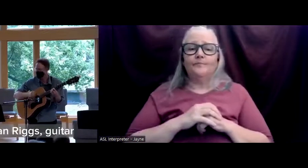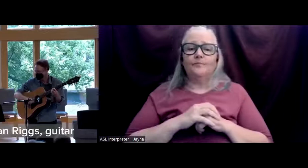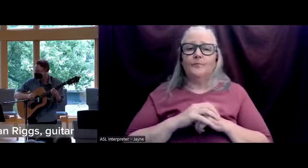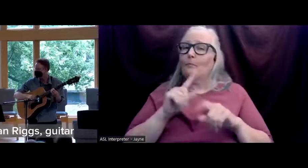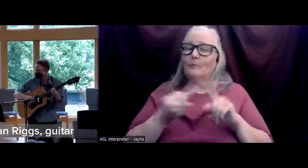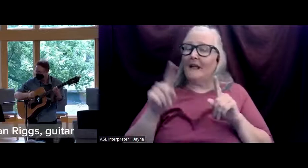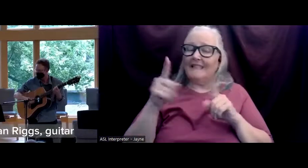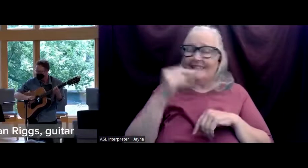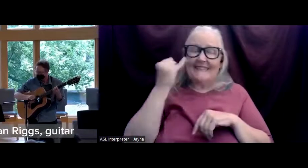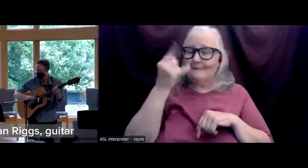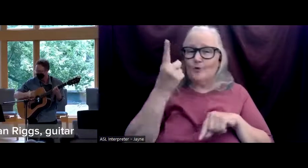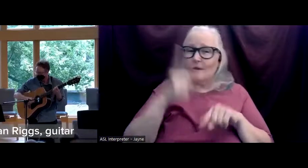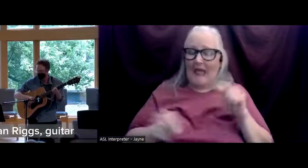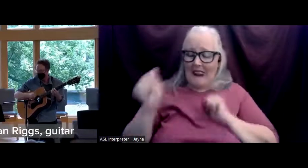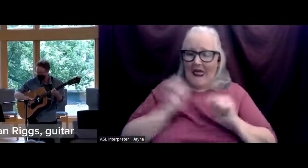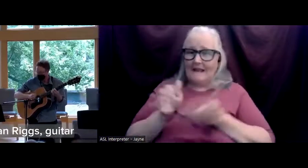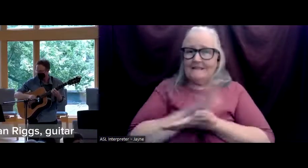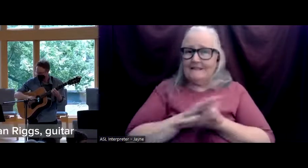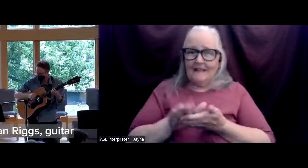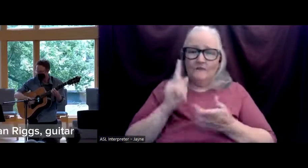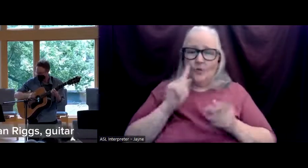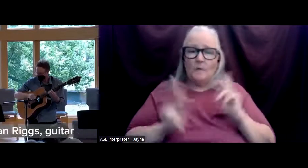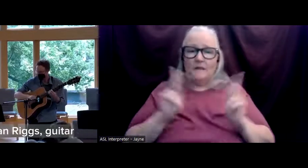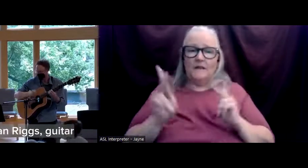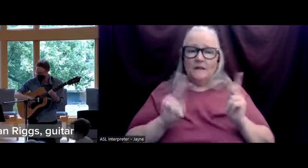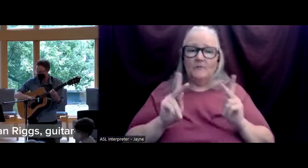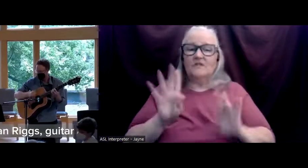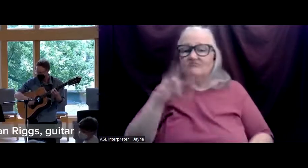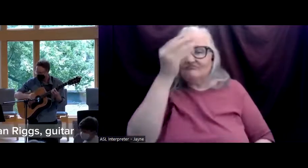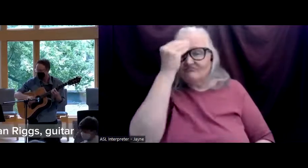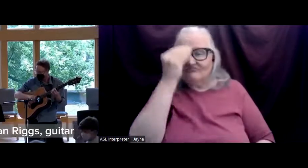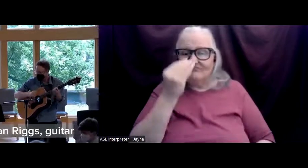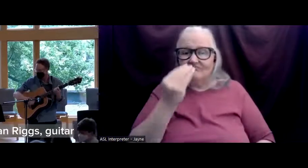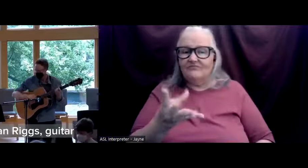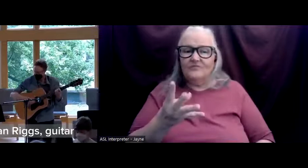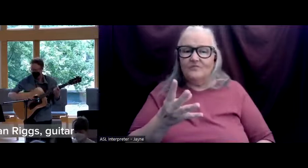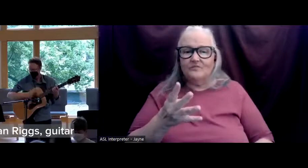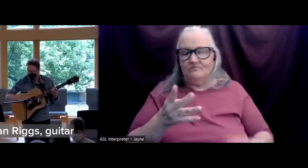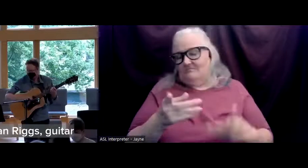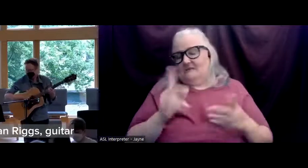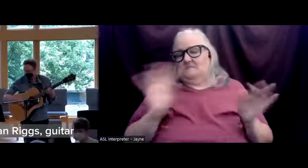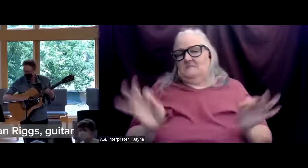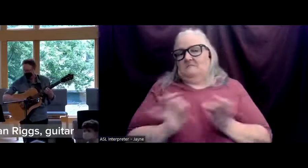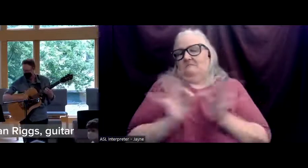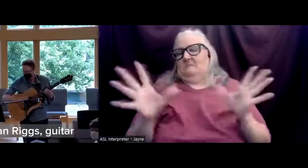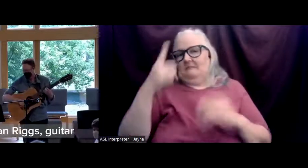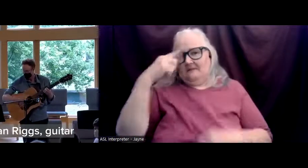but if you can't be kind to people every day, it doesn't mean that much to me.